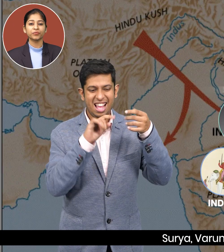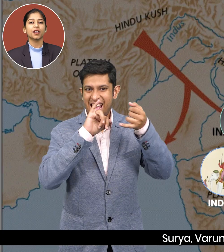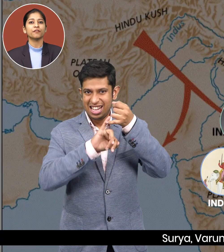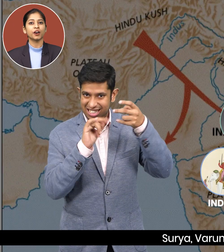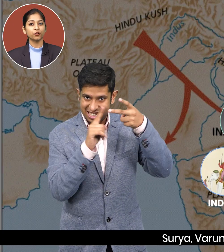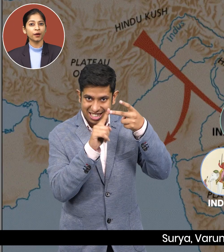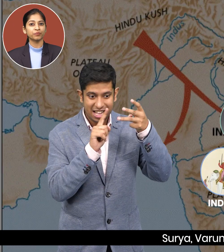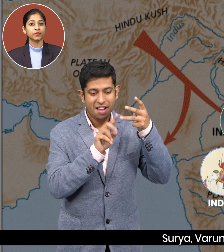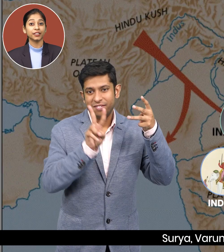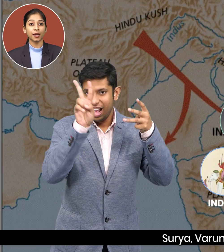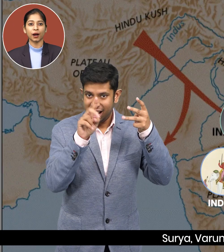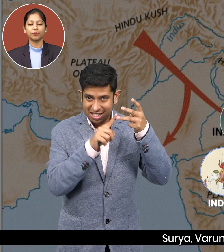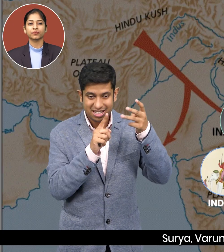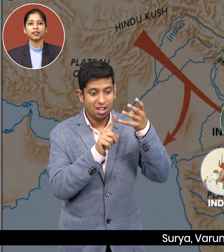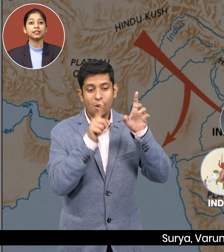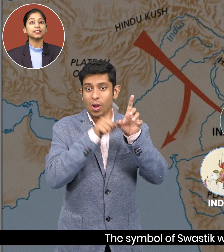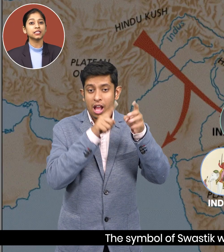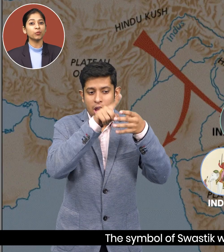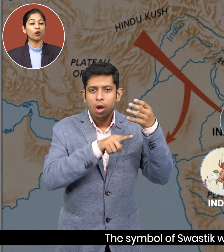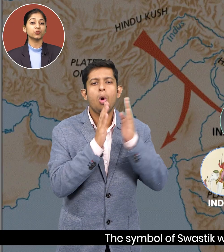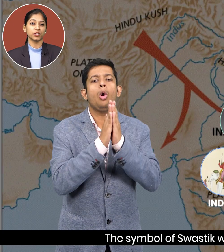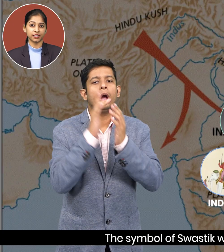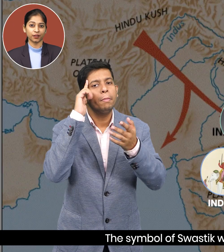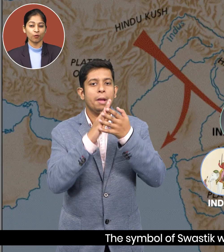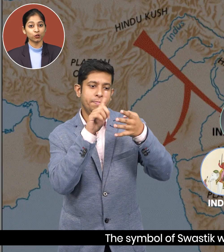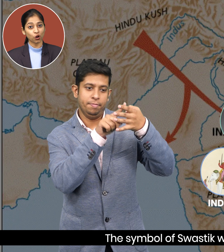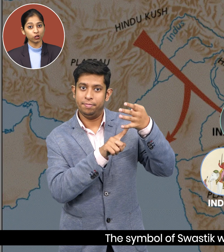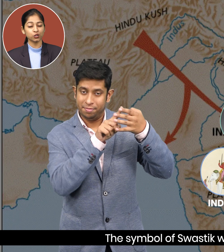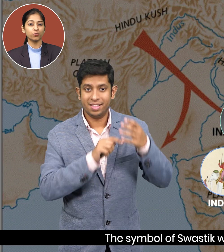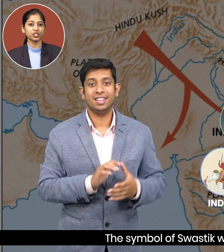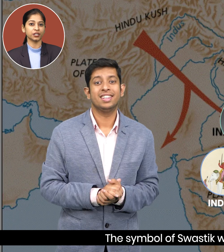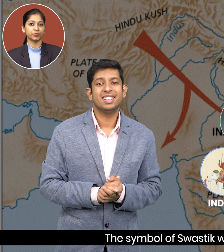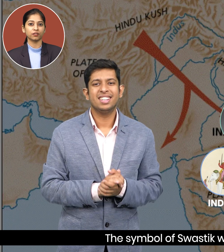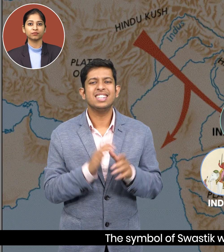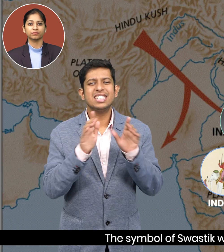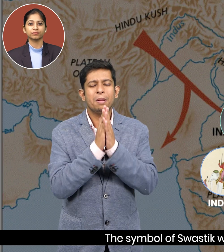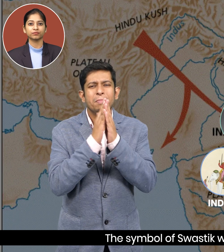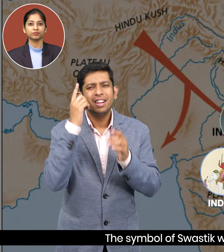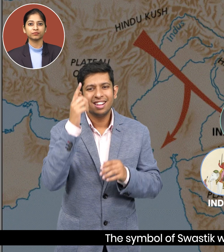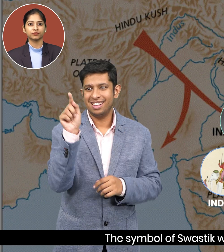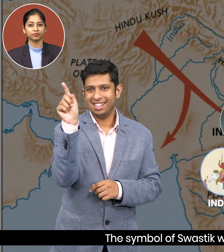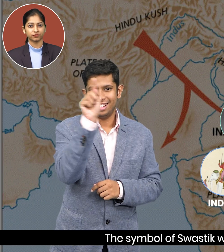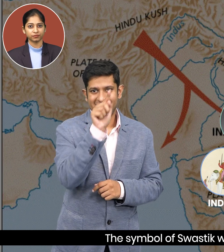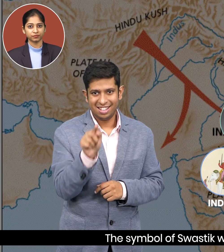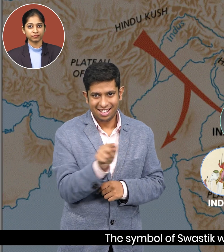Surya, Varuna, Yama. The symbol of swastik was also worshipped.